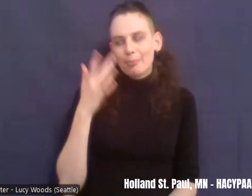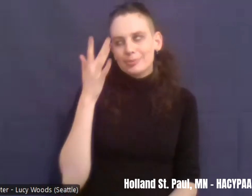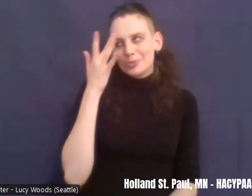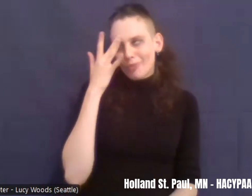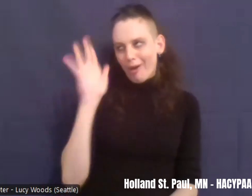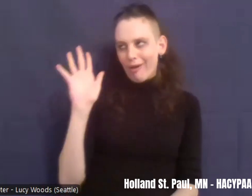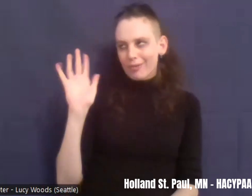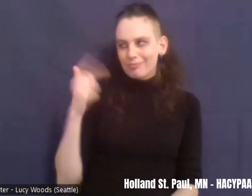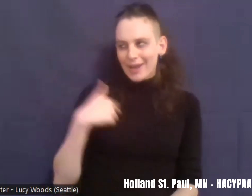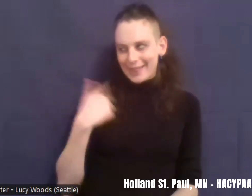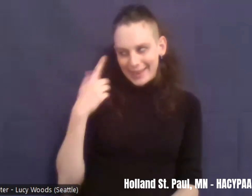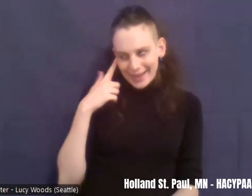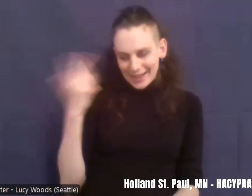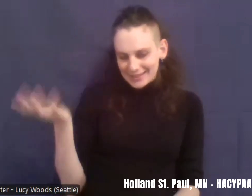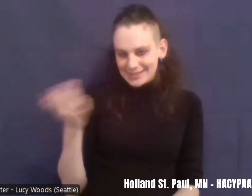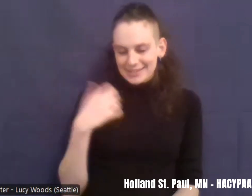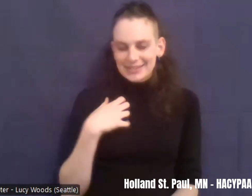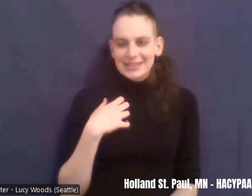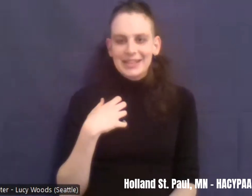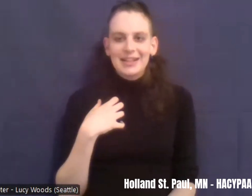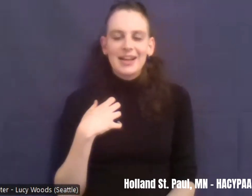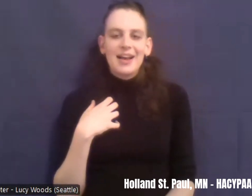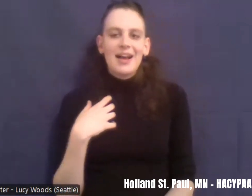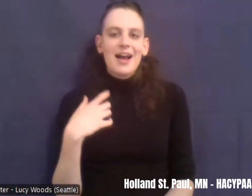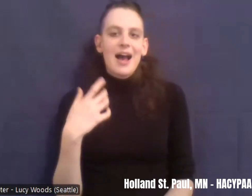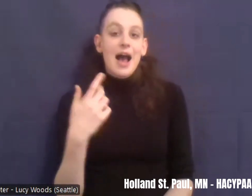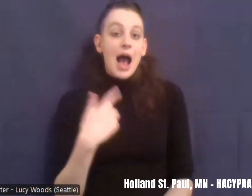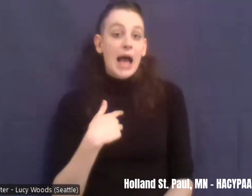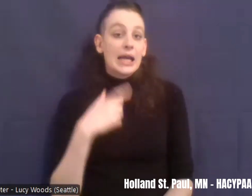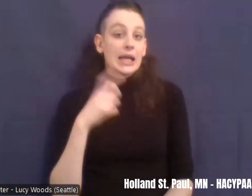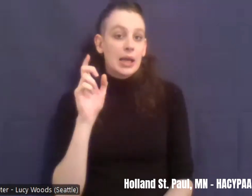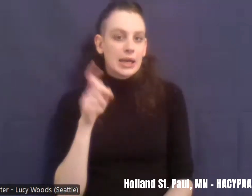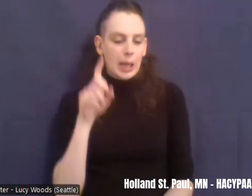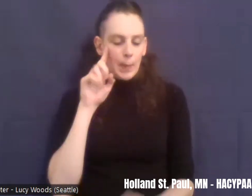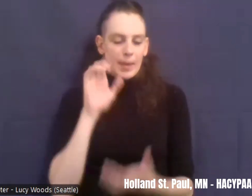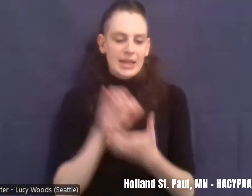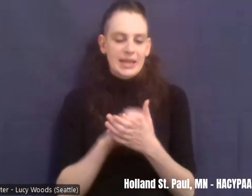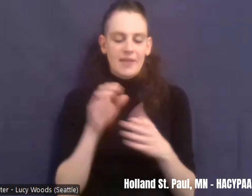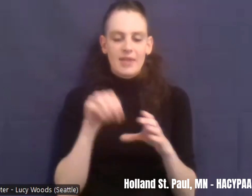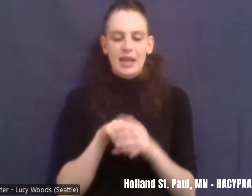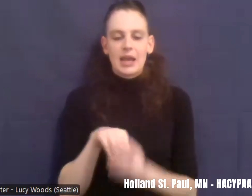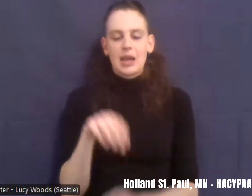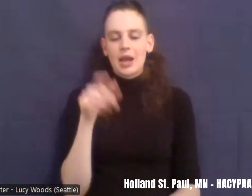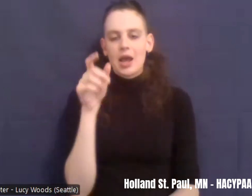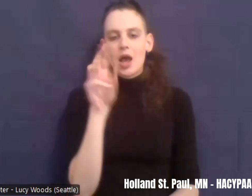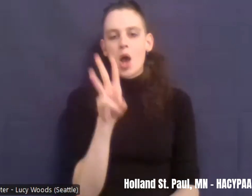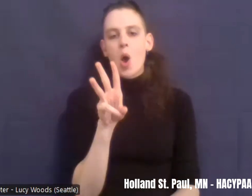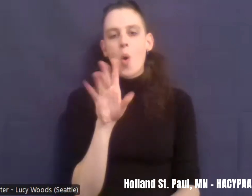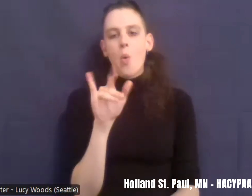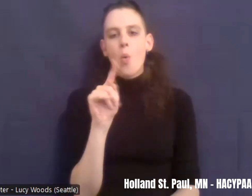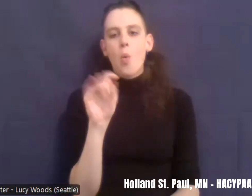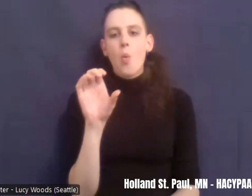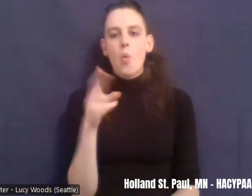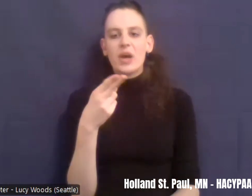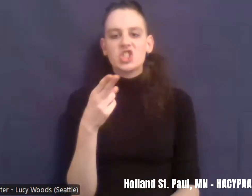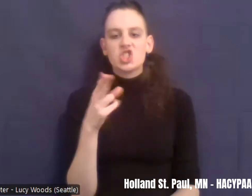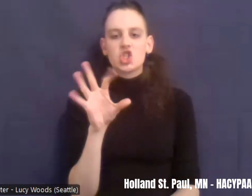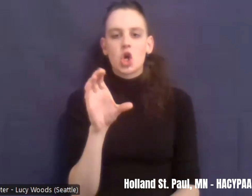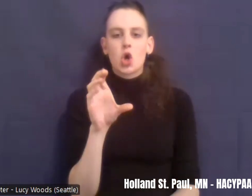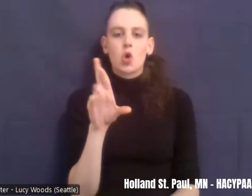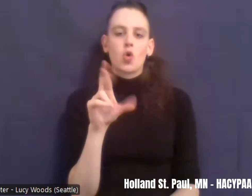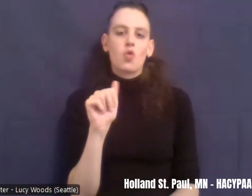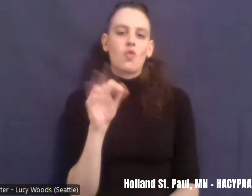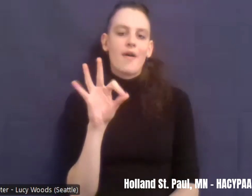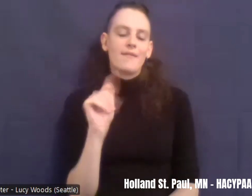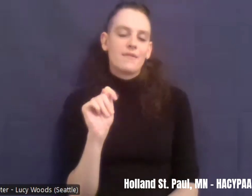if I say so myself. So like I really have to like believe in the witchcraft of like Alcoholics Anonymous and like the spirituality